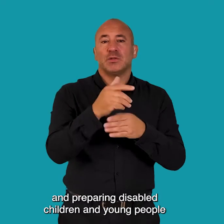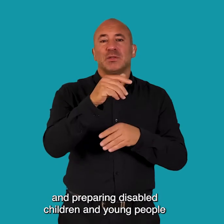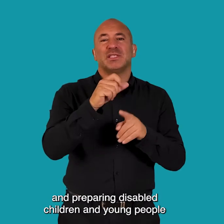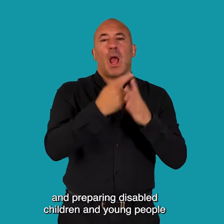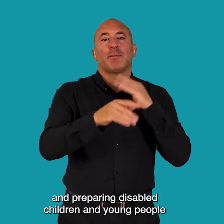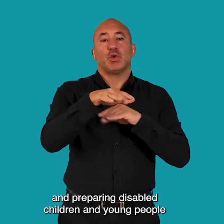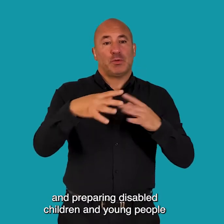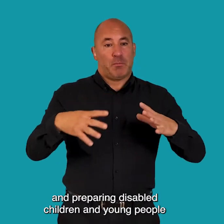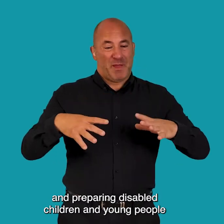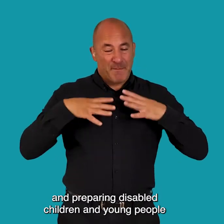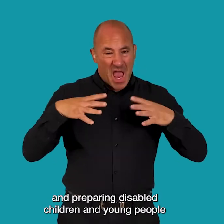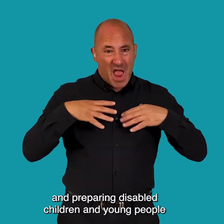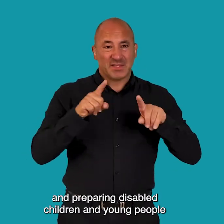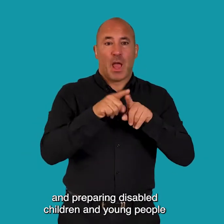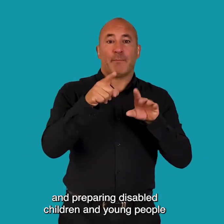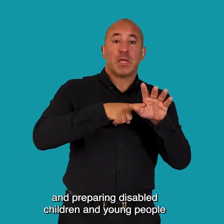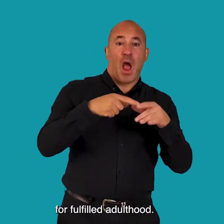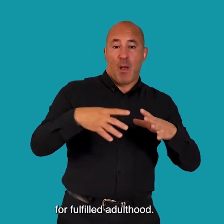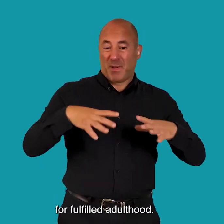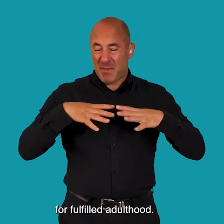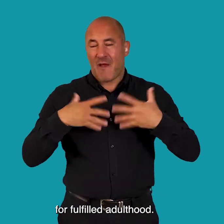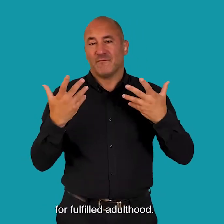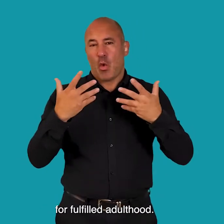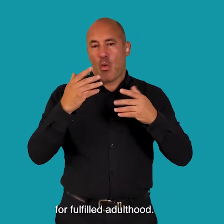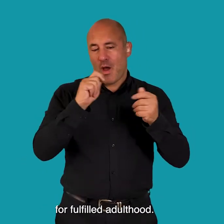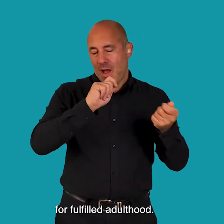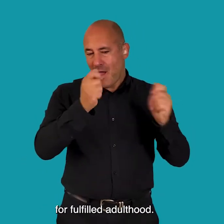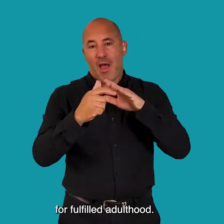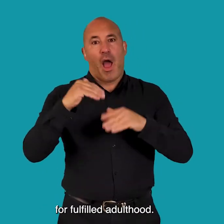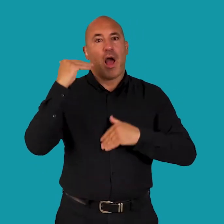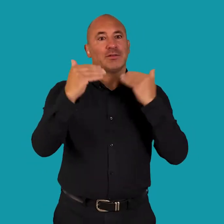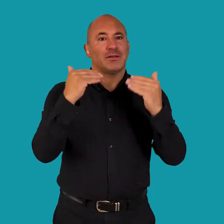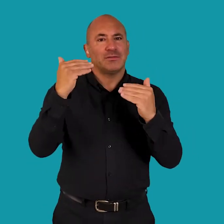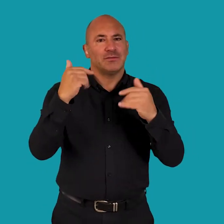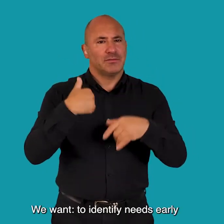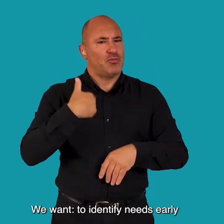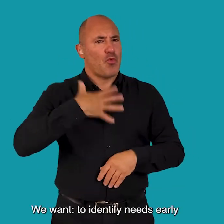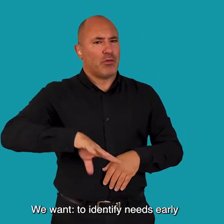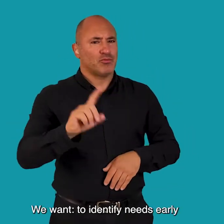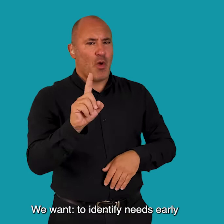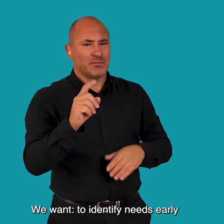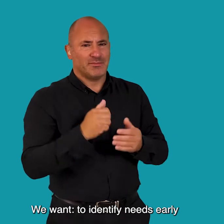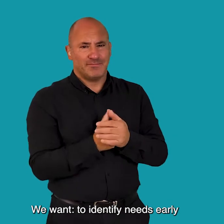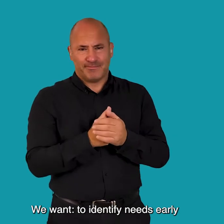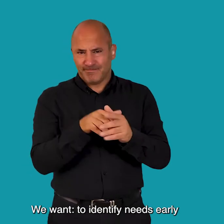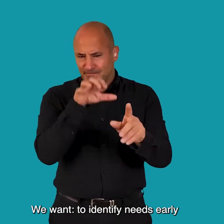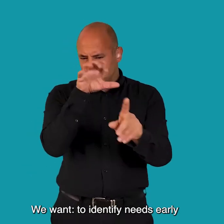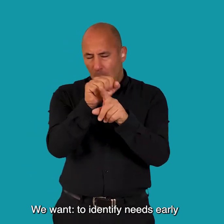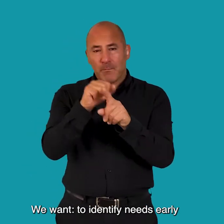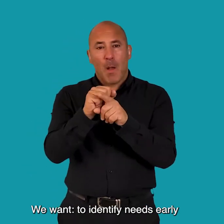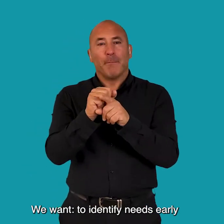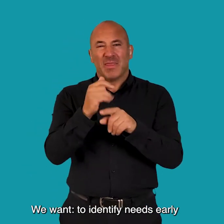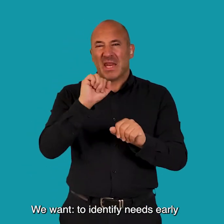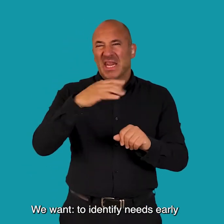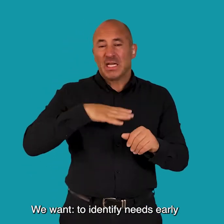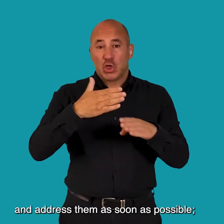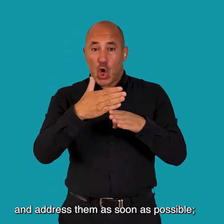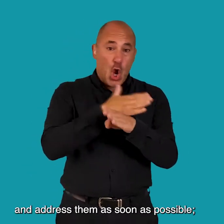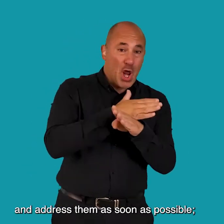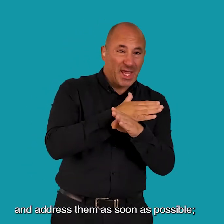disabled children and young people for fulfilled adulthood. We want to identify needs early and address them as